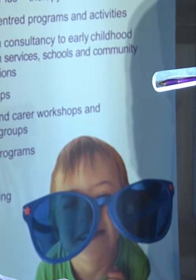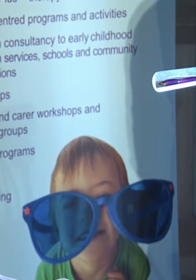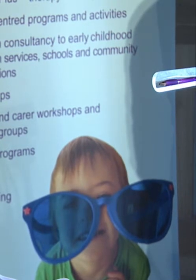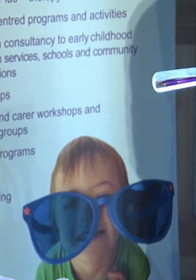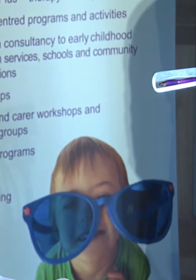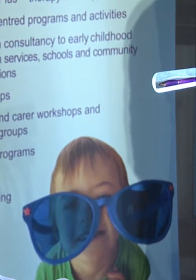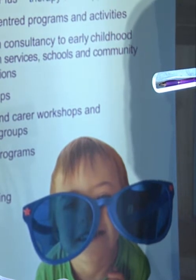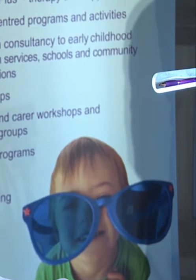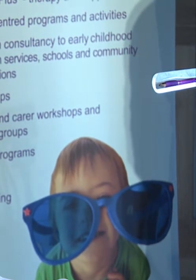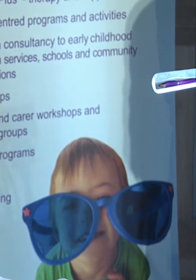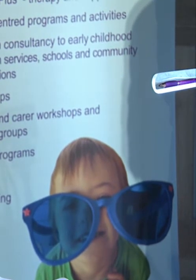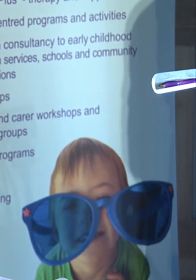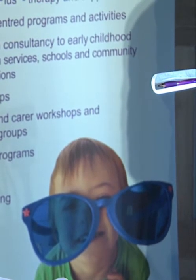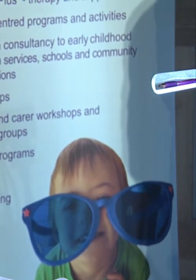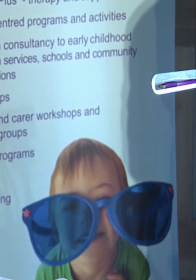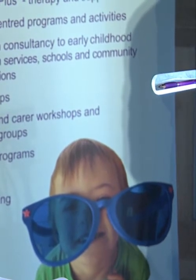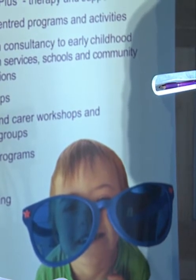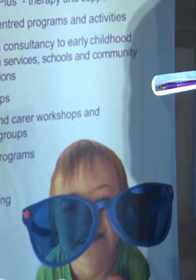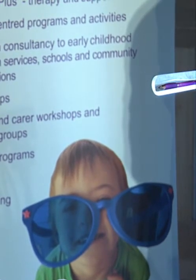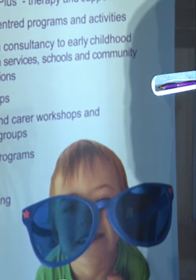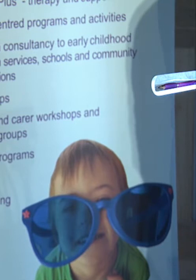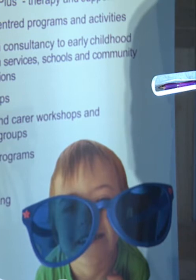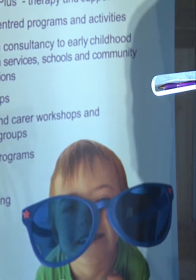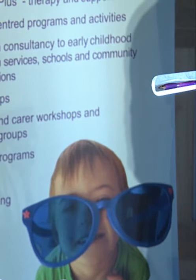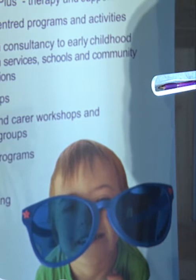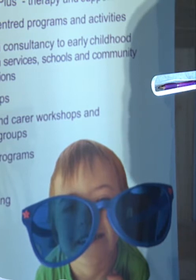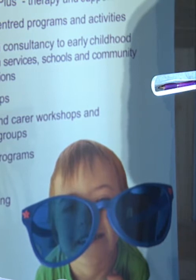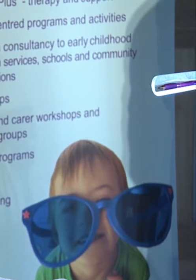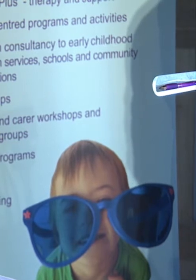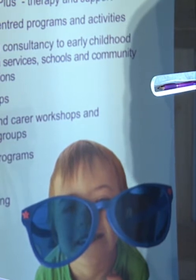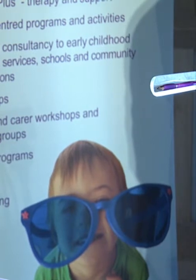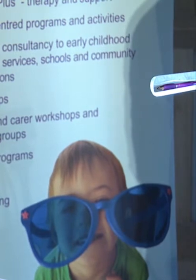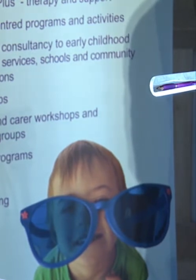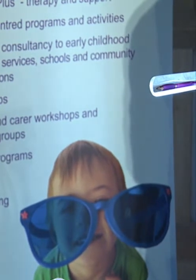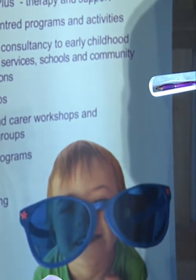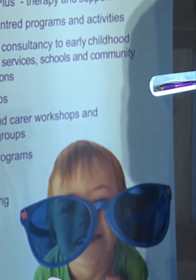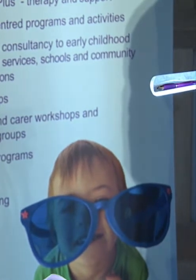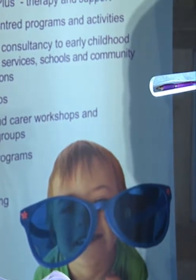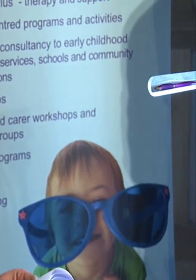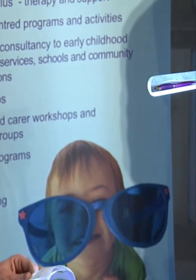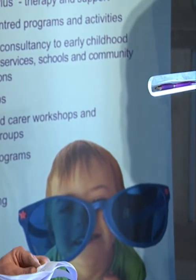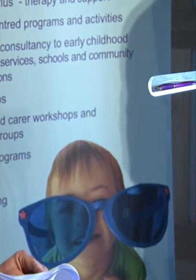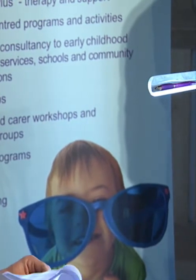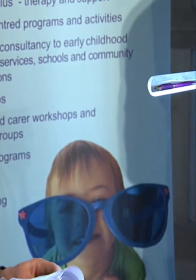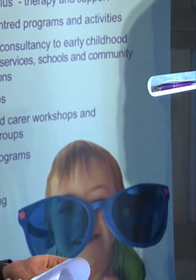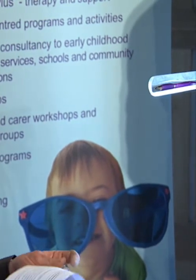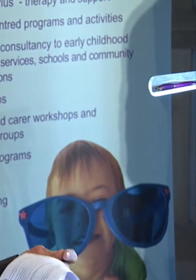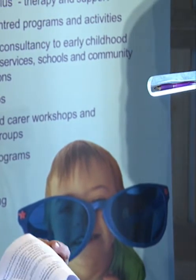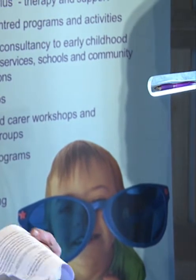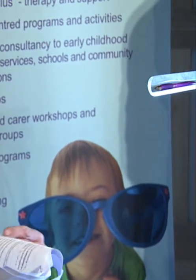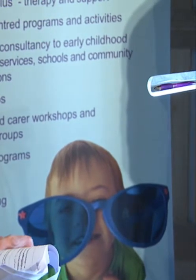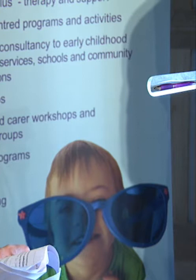are a music therapy group known as Nordoff Robbins with the Fergie and Friends Choir, who will now perform I